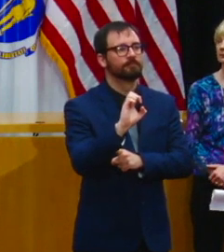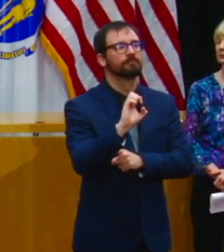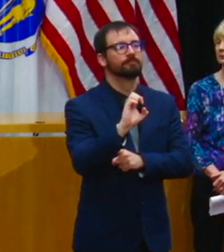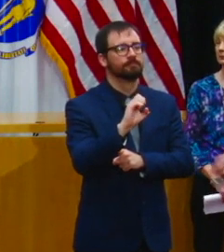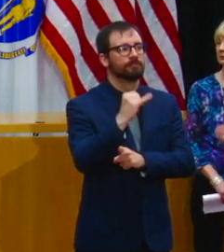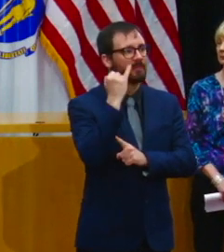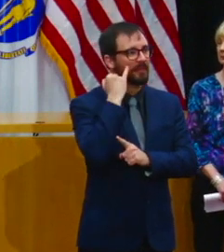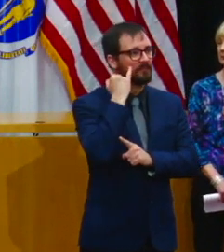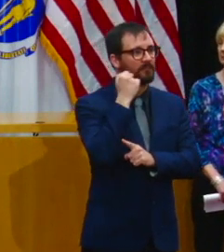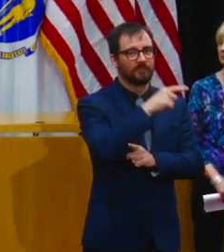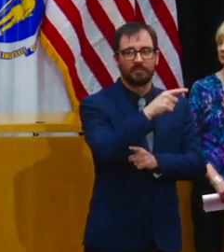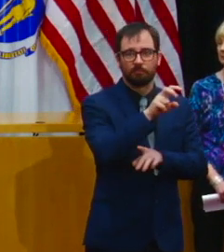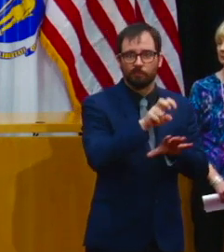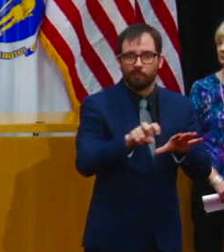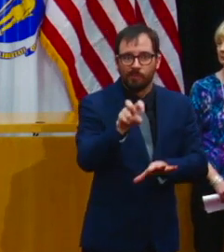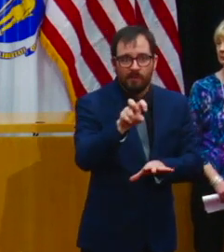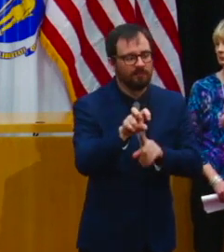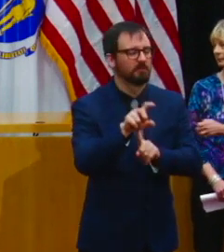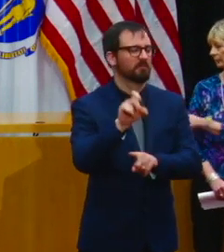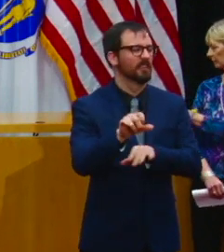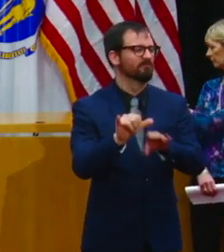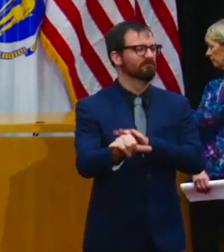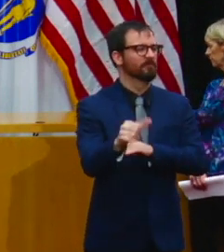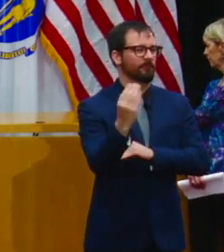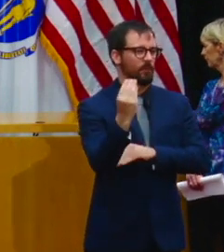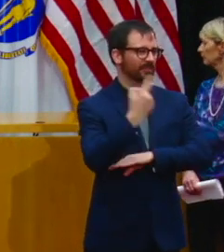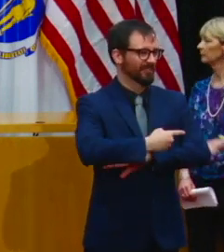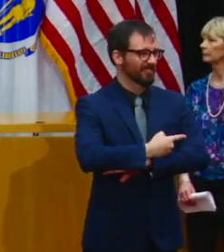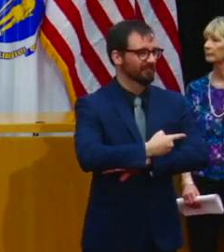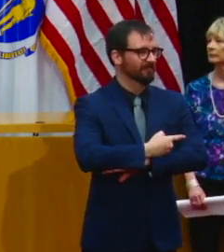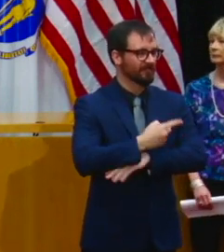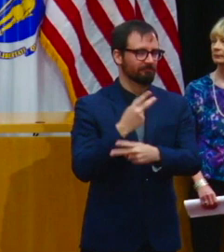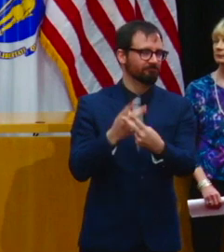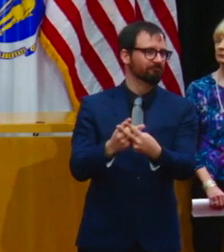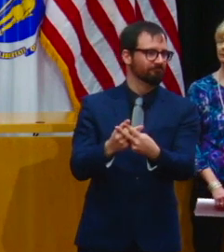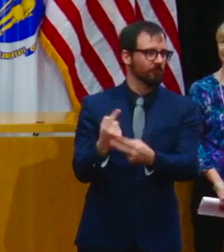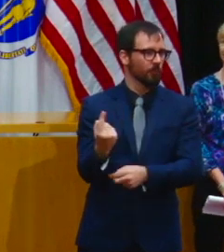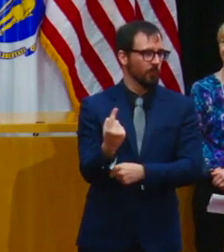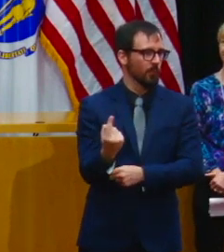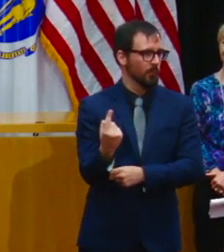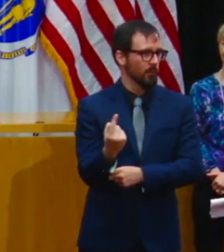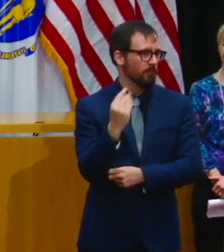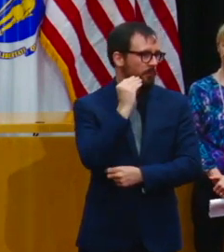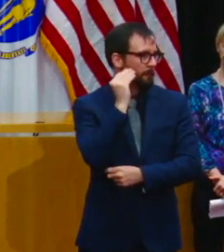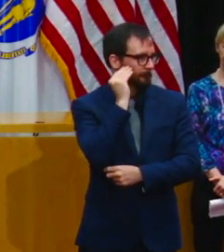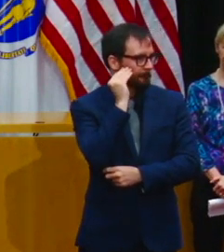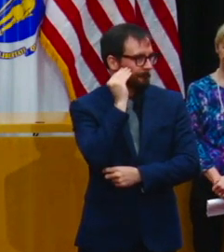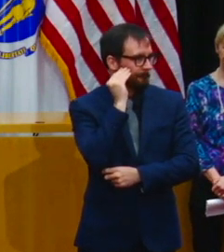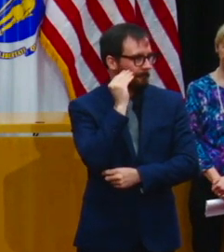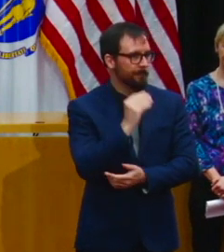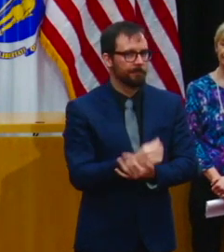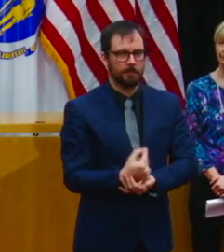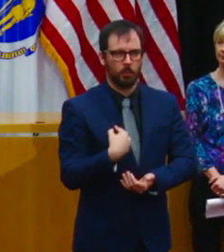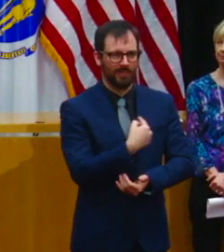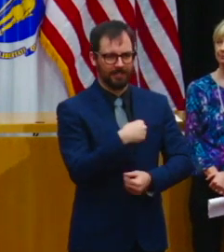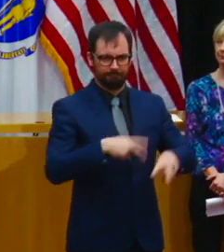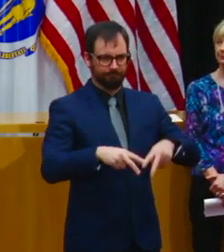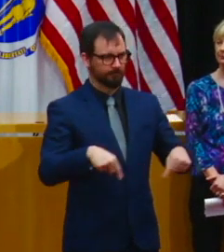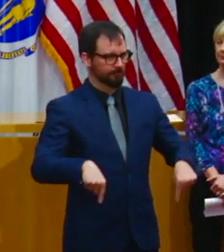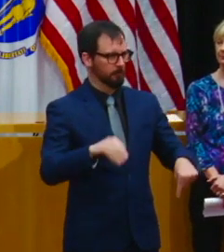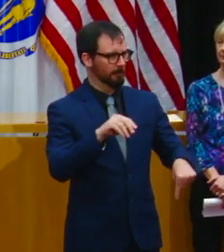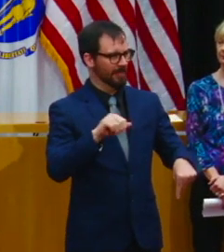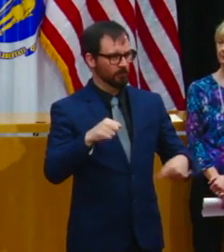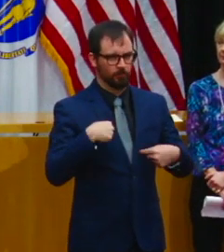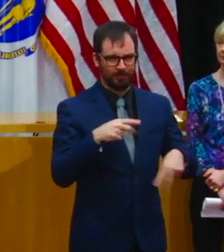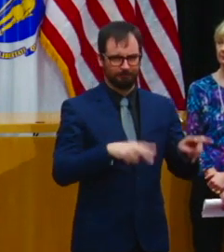14 days. Here in Massachusetts, we're doing everything we can to keep people at home and prevent the spread. And starting